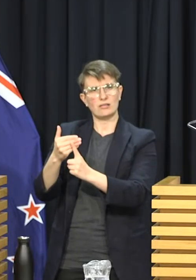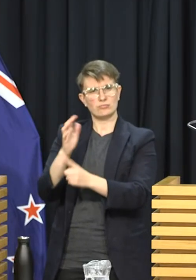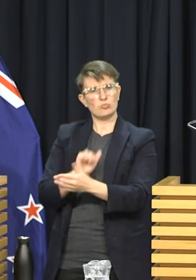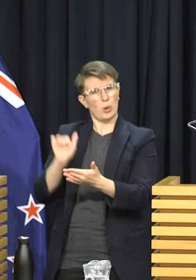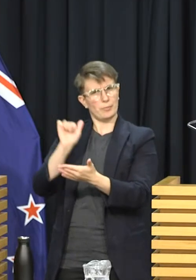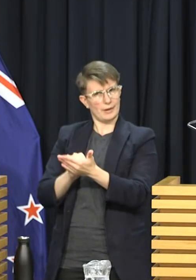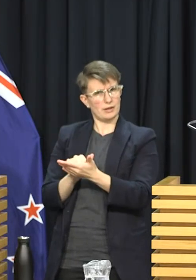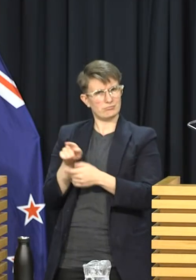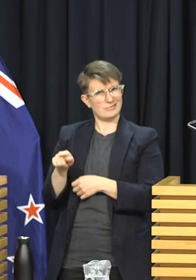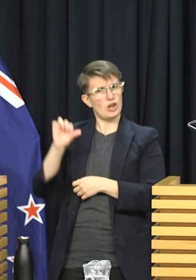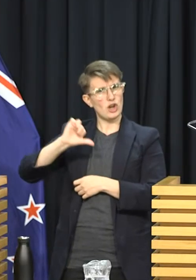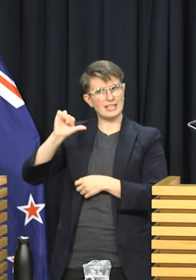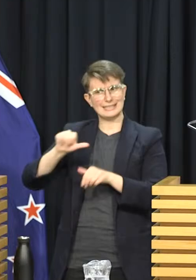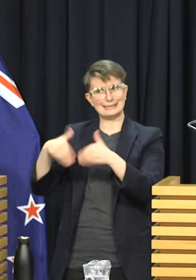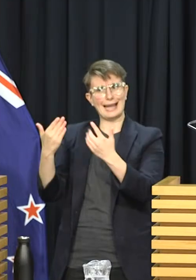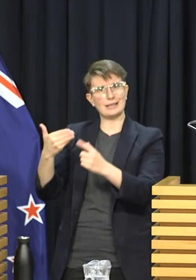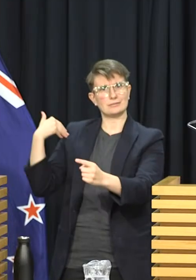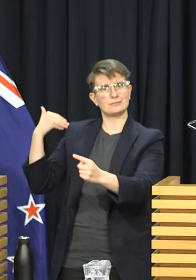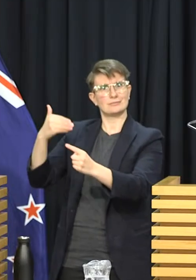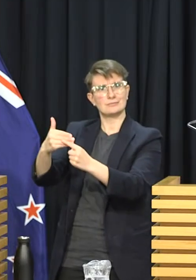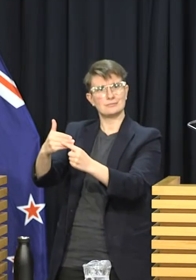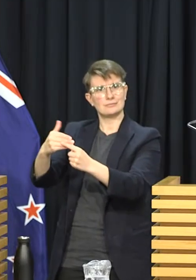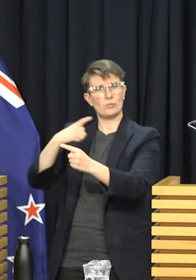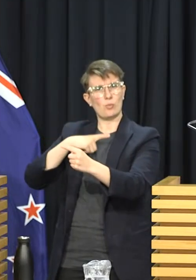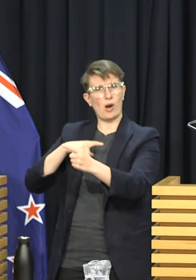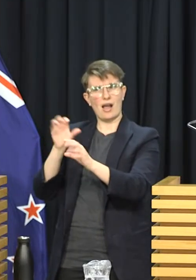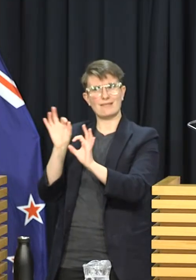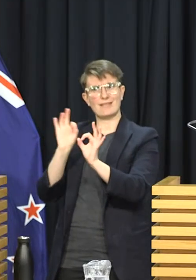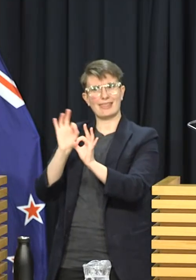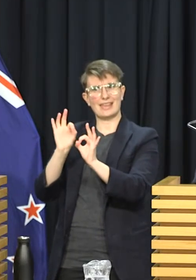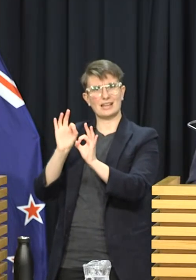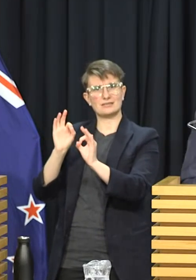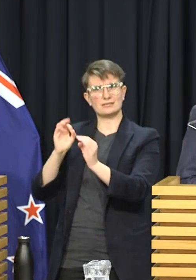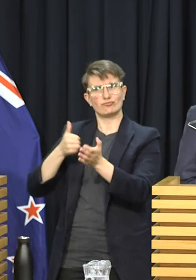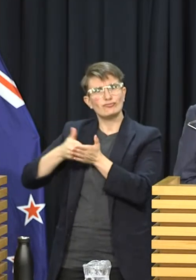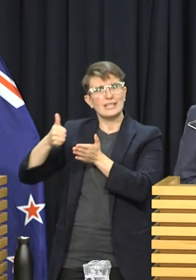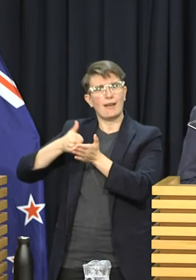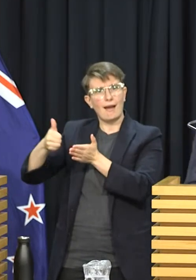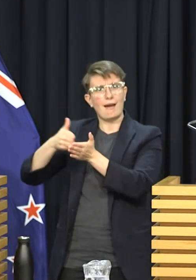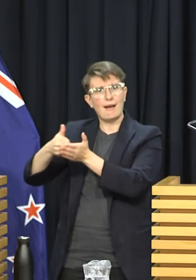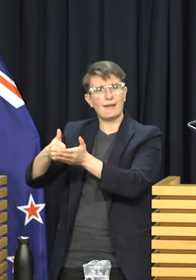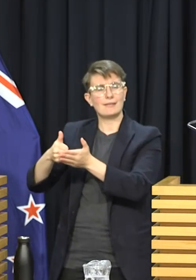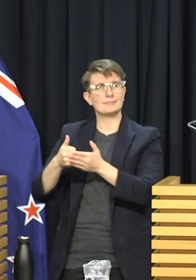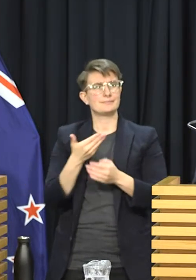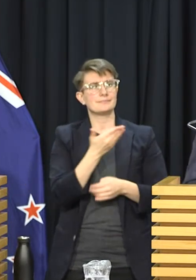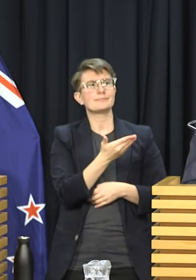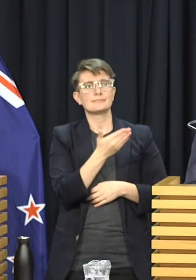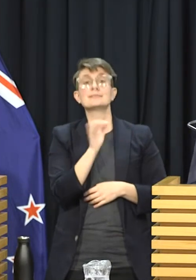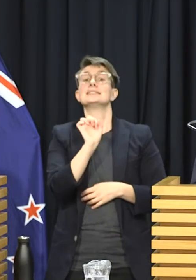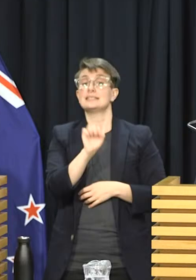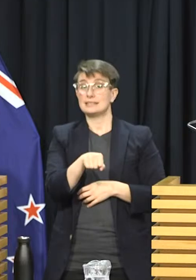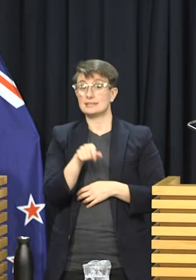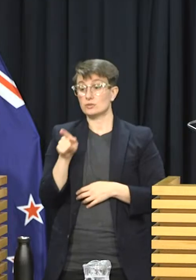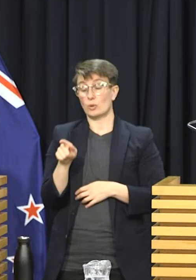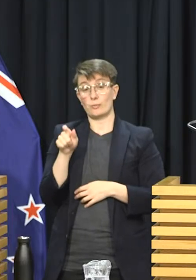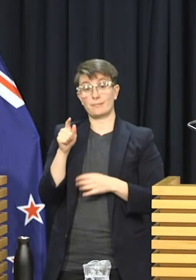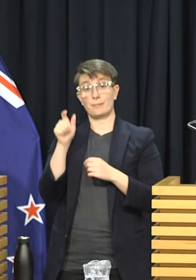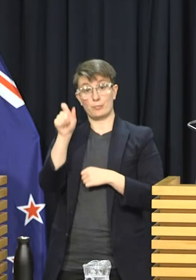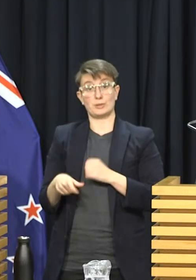does? That's 19 days ago. Like, shouldn't they have been tested more regularly? Yes, so this person was on fortnightly testing. The